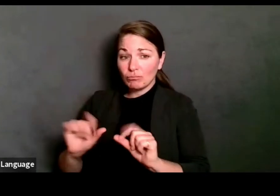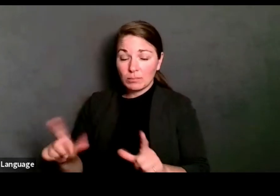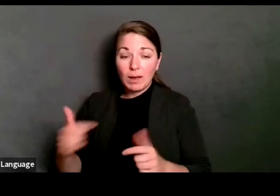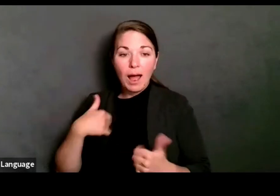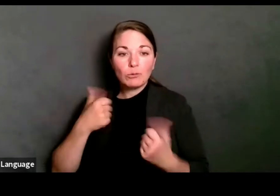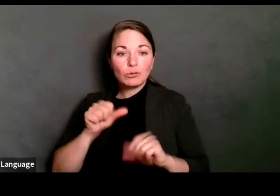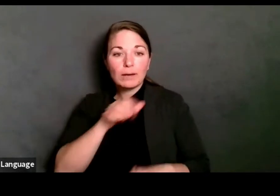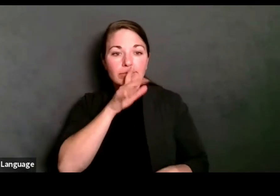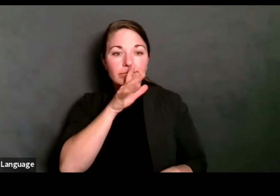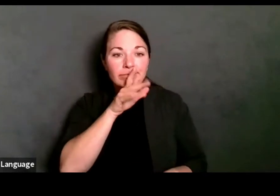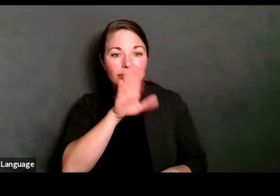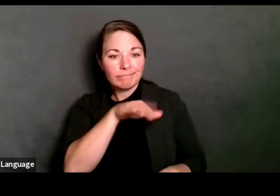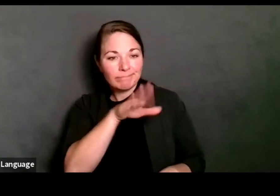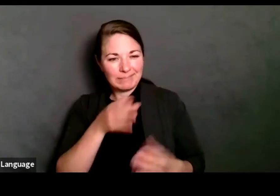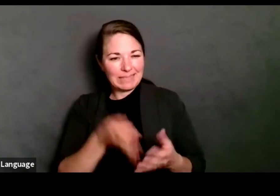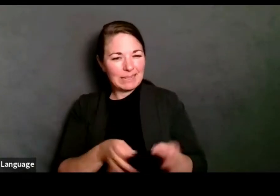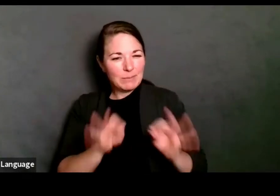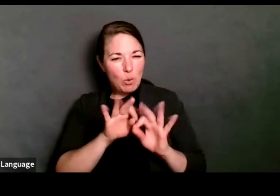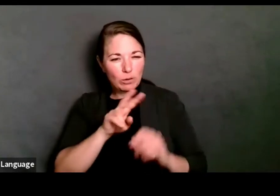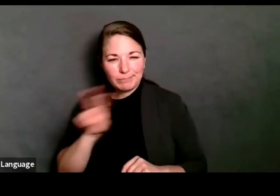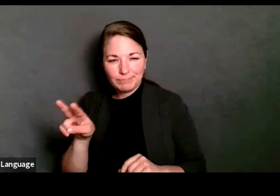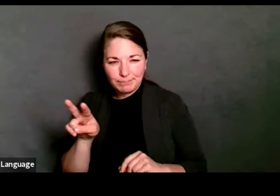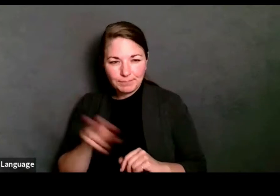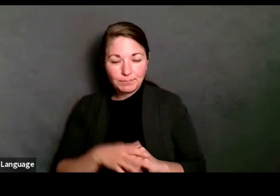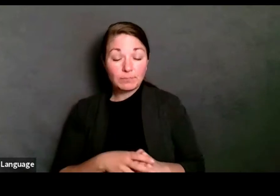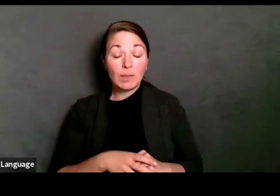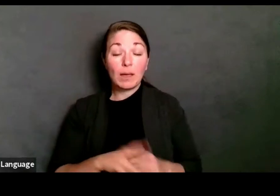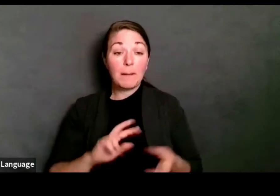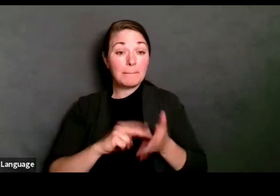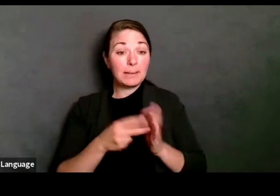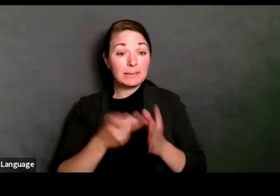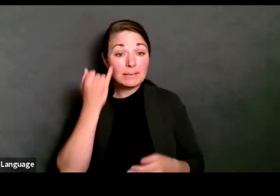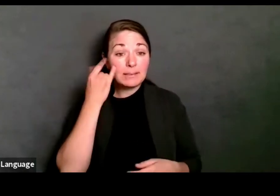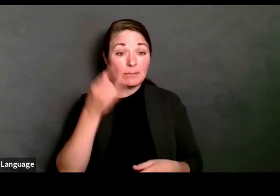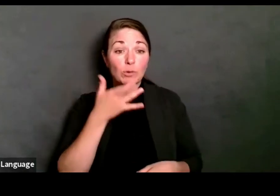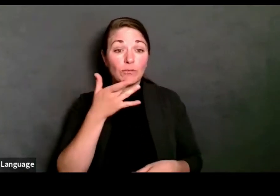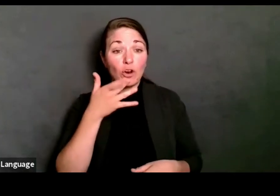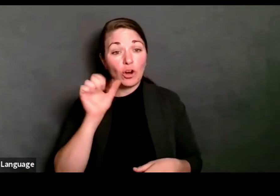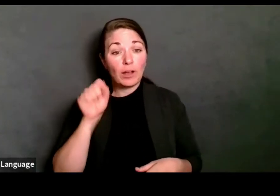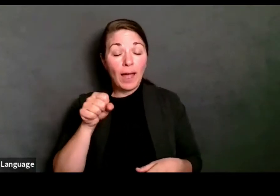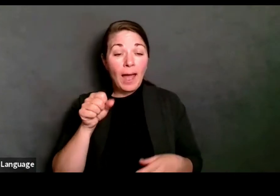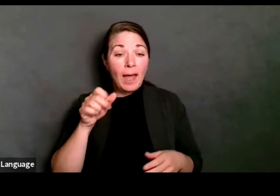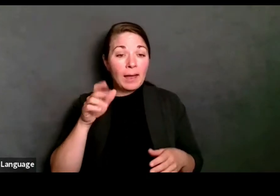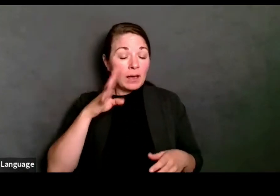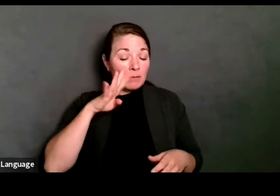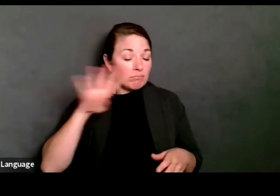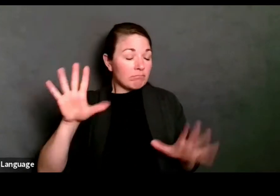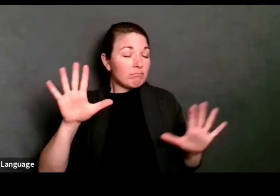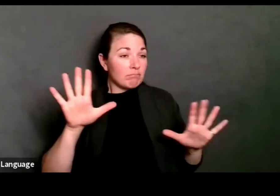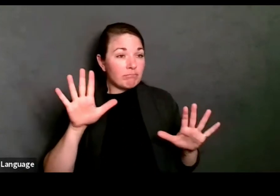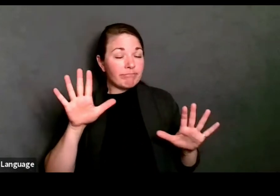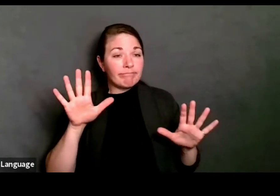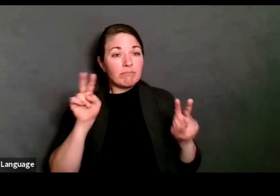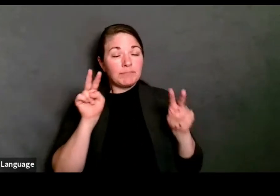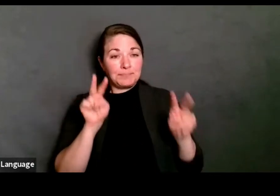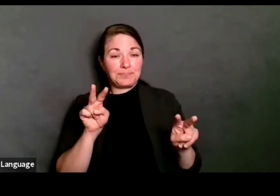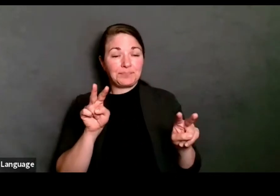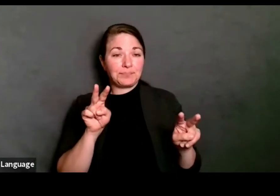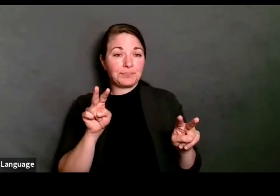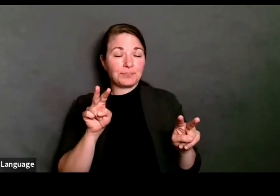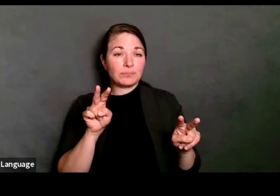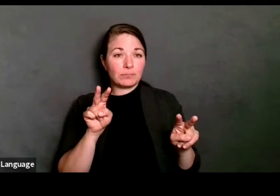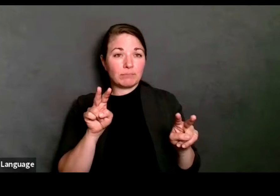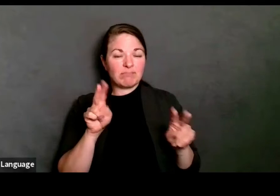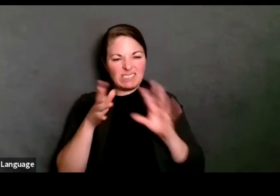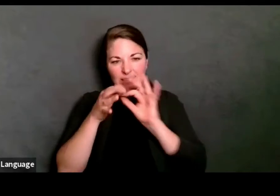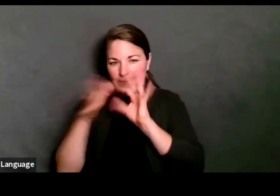verbalize when there's something important to look at so that if you prefer, you can disconnect a little from the screen. And a final